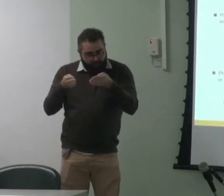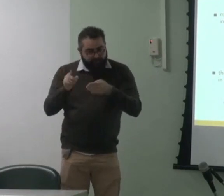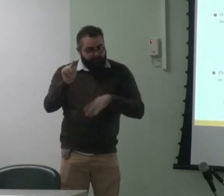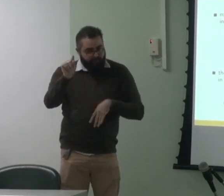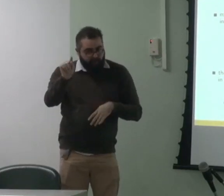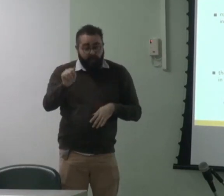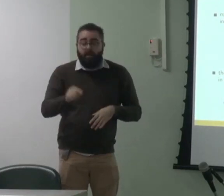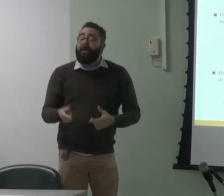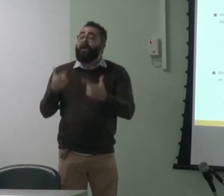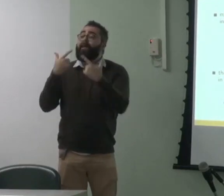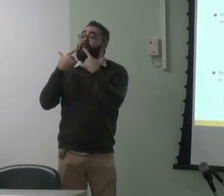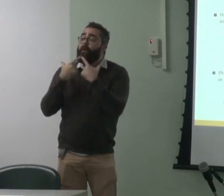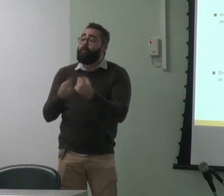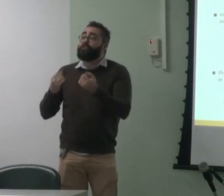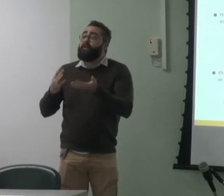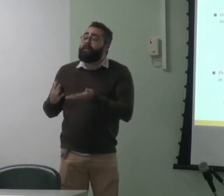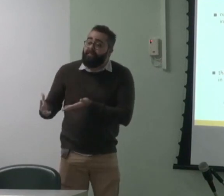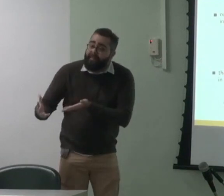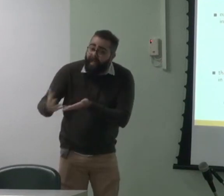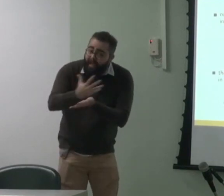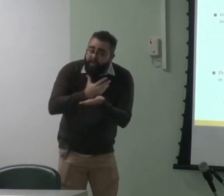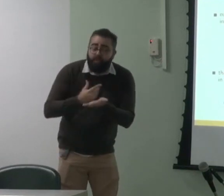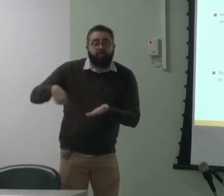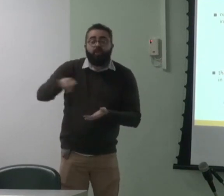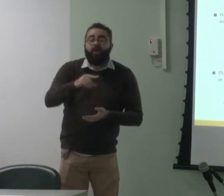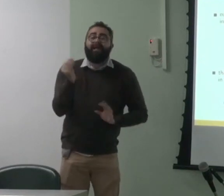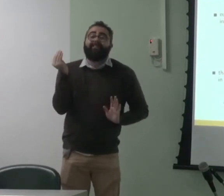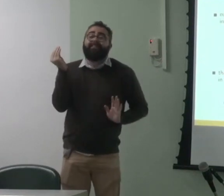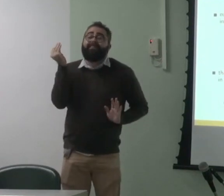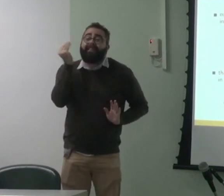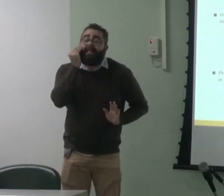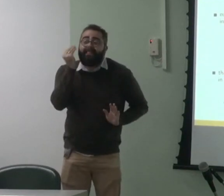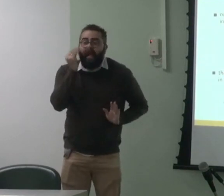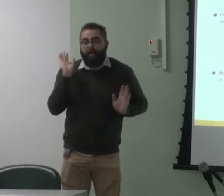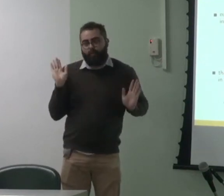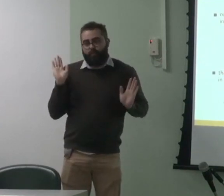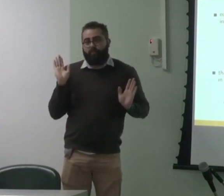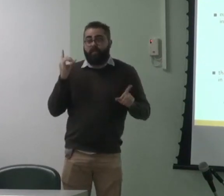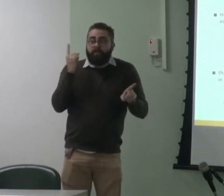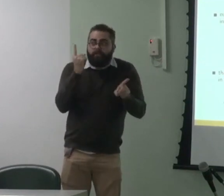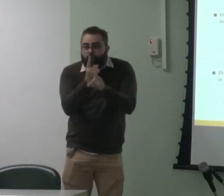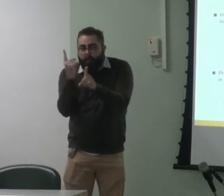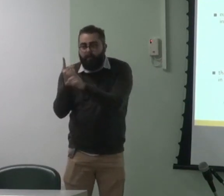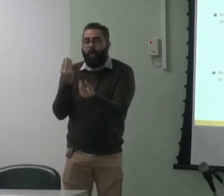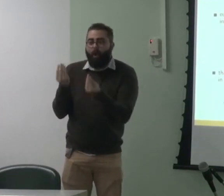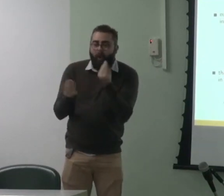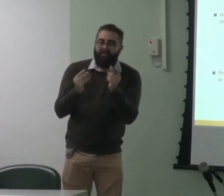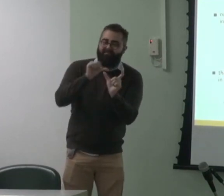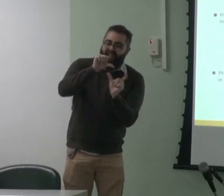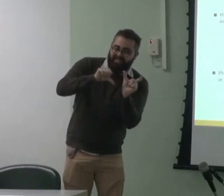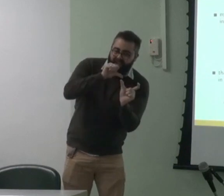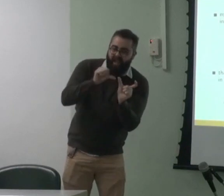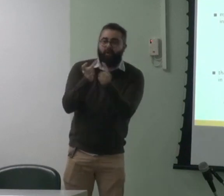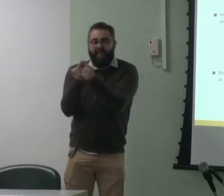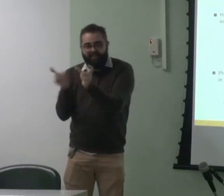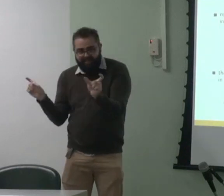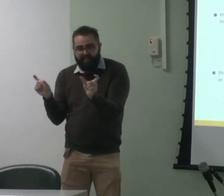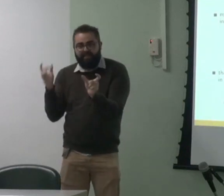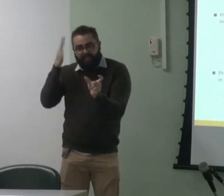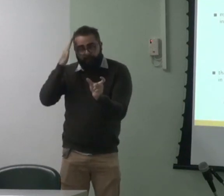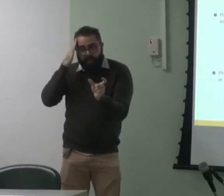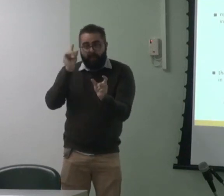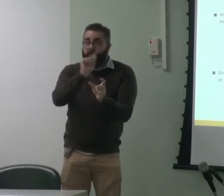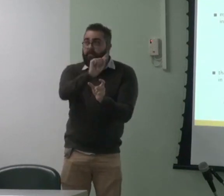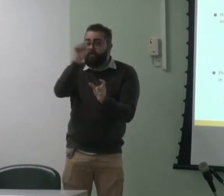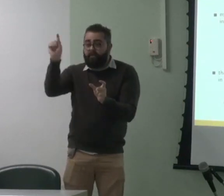linguistic data resources try to cover both inflection and derivation, which are both considered subdisciplines of morphology in